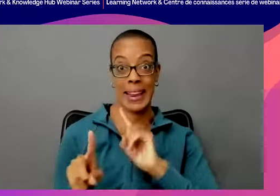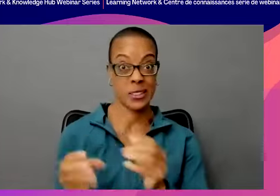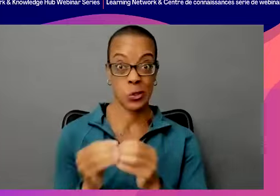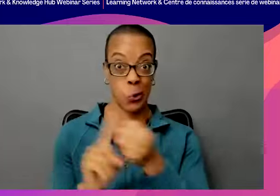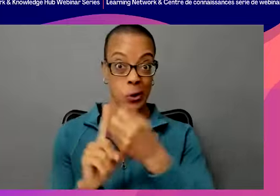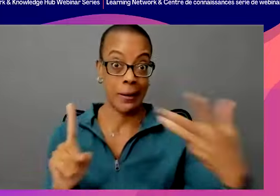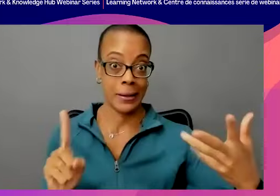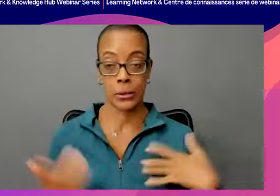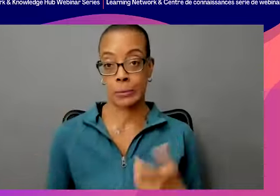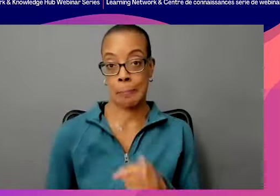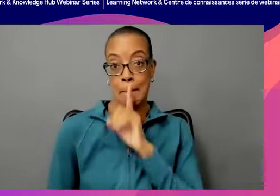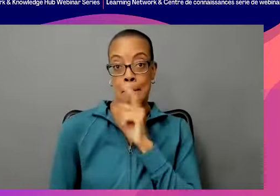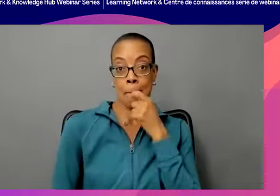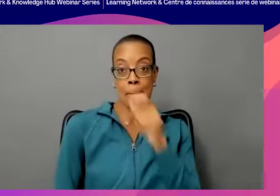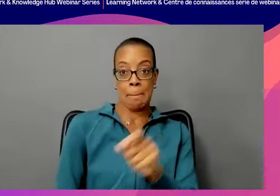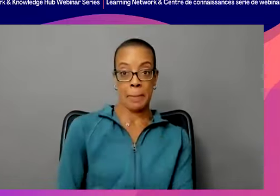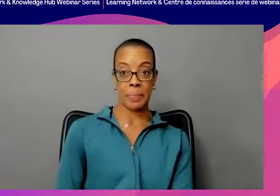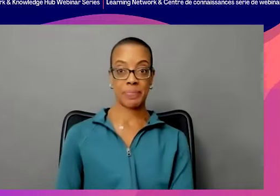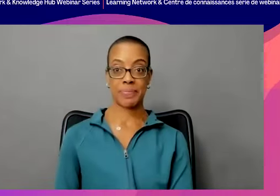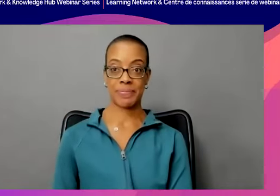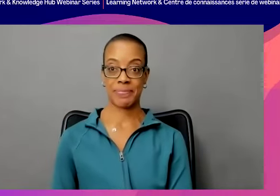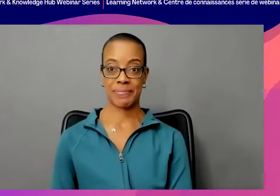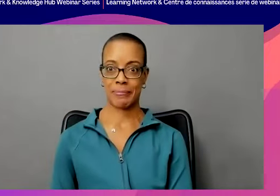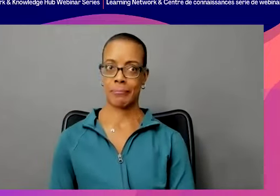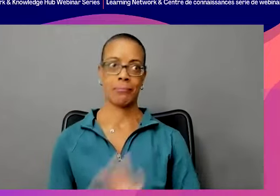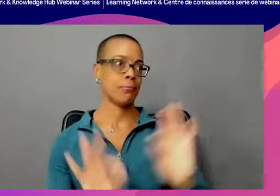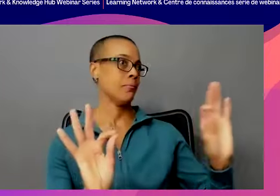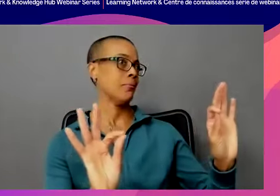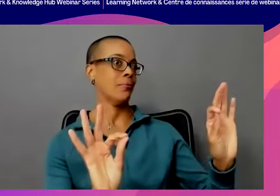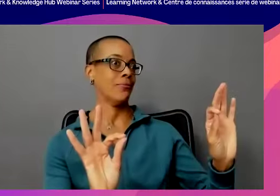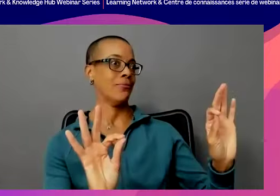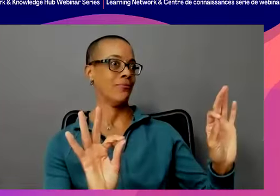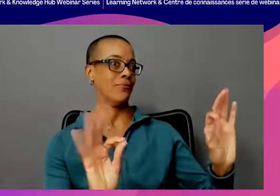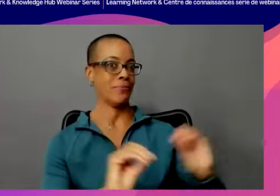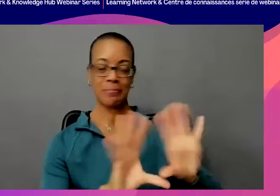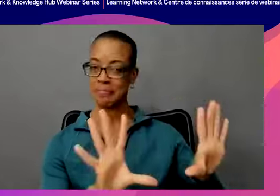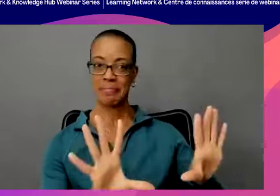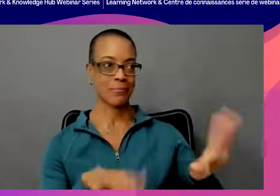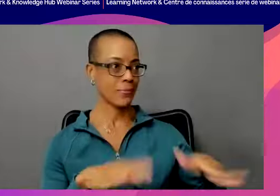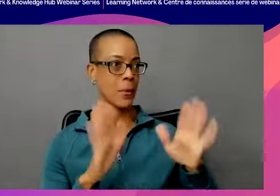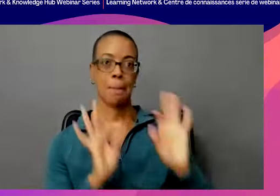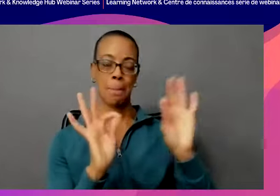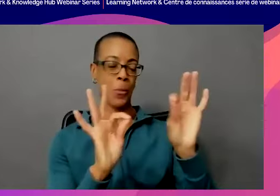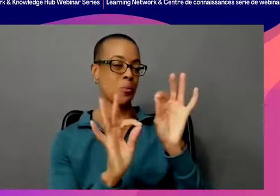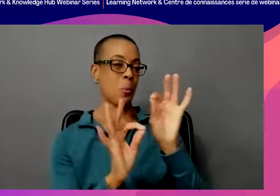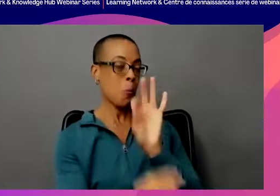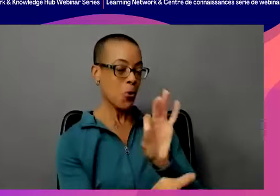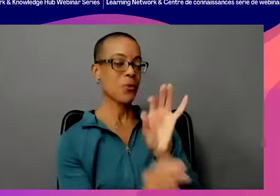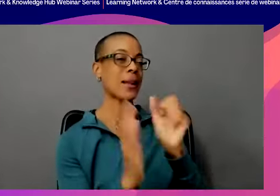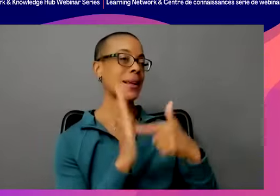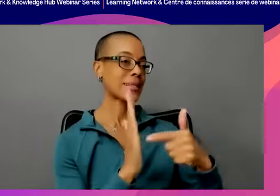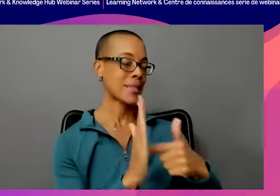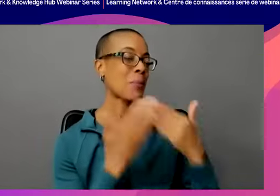So I'll leave it there. That was well said, well articulated, and all the great examples that you provided as well.